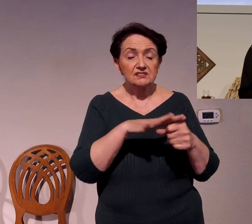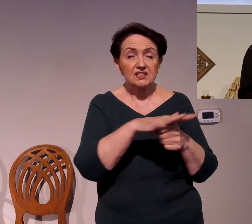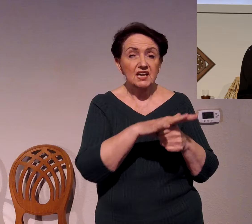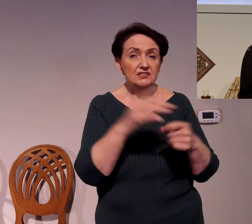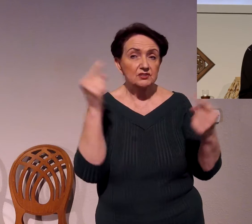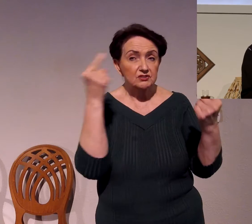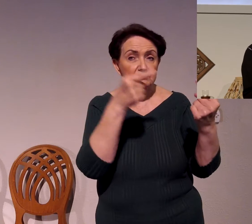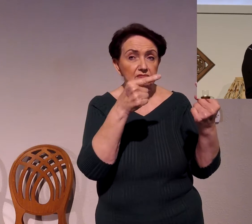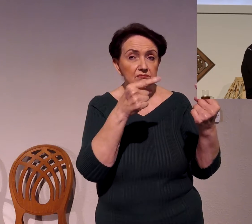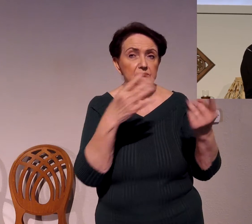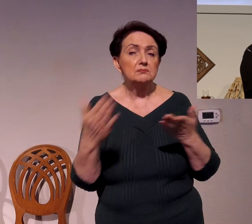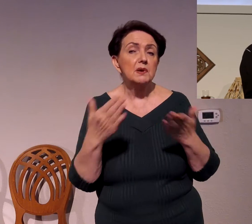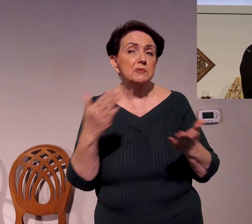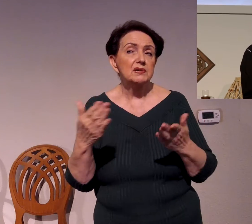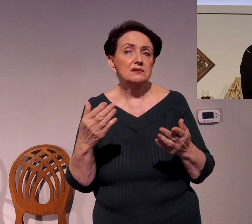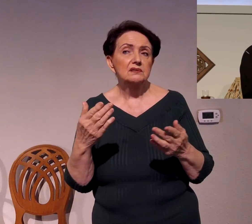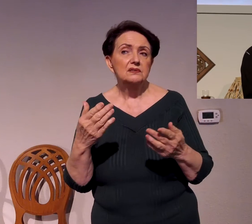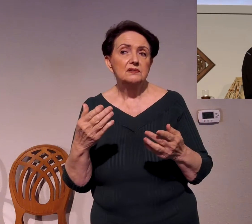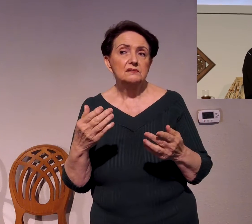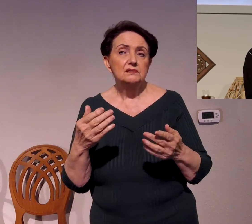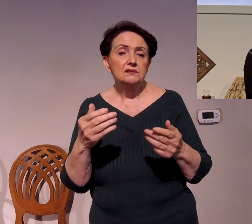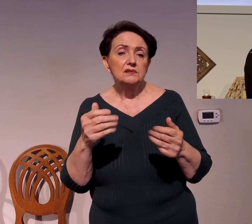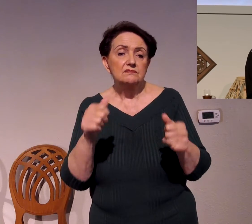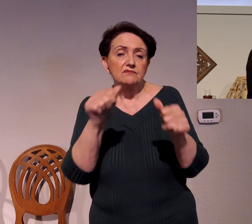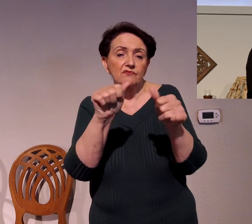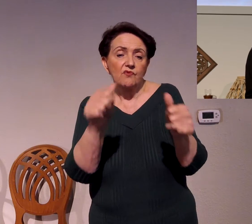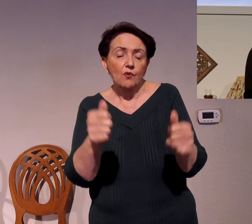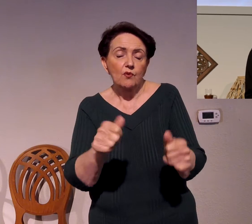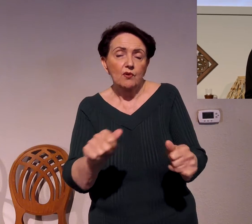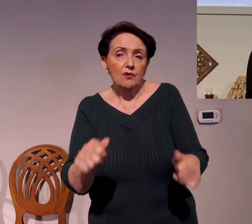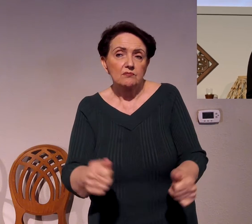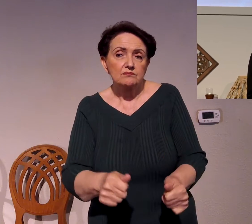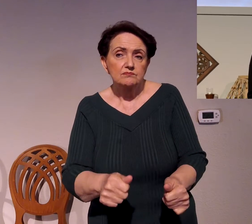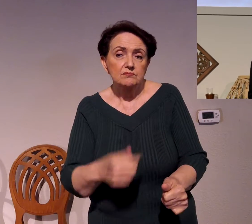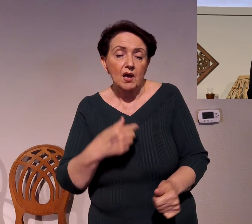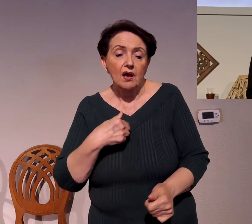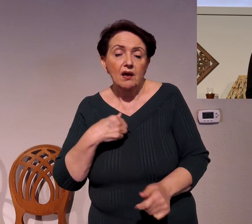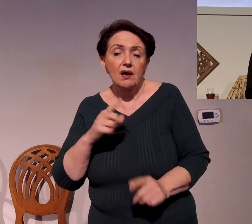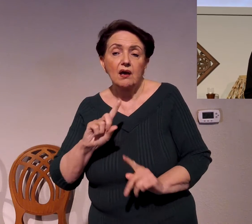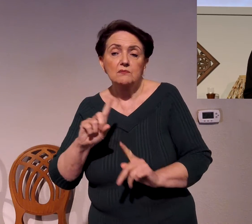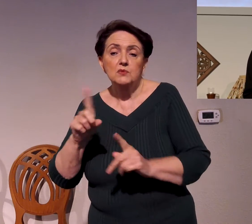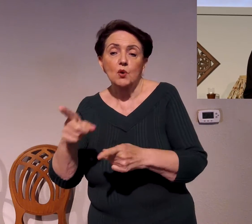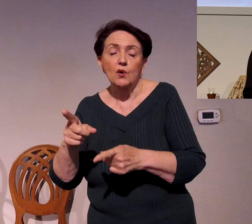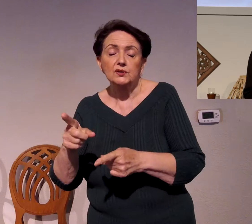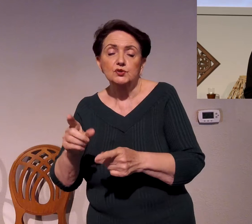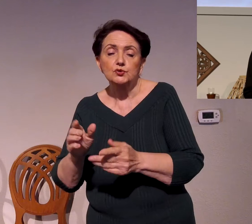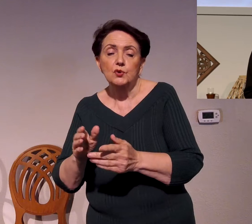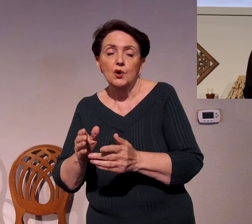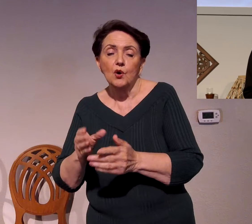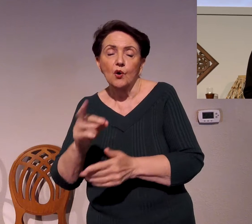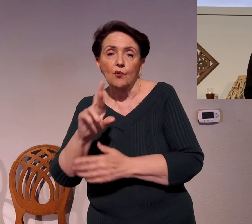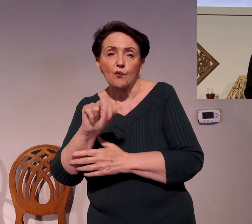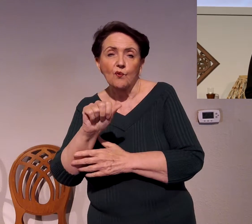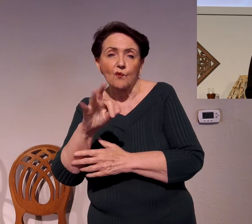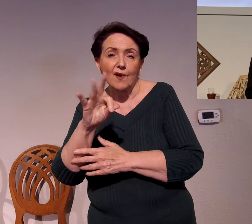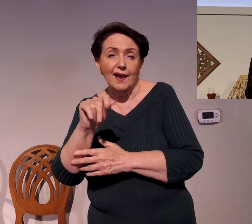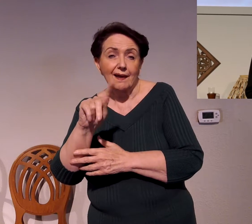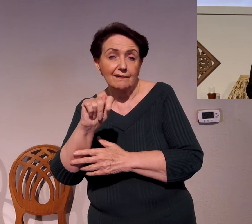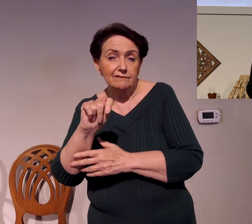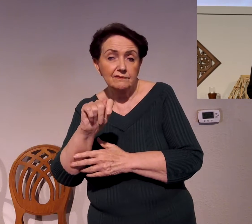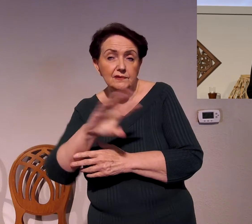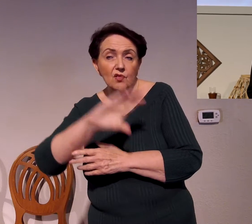a particular form. I am going to raft the Colorado River.